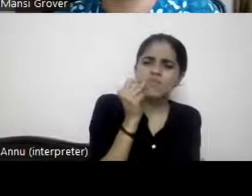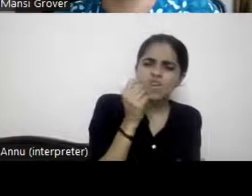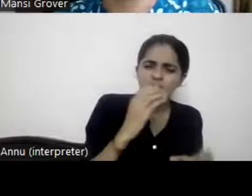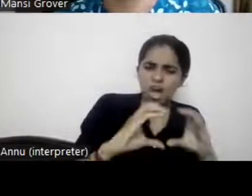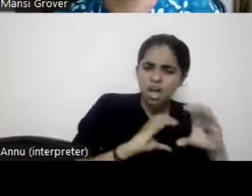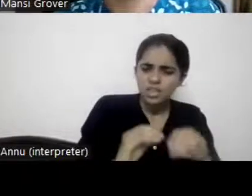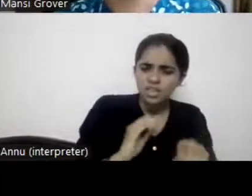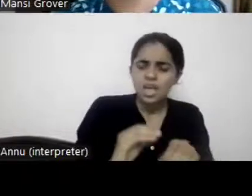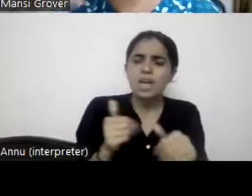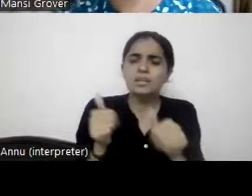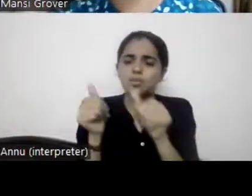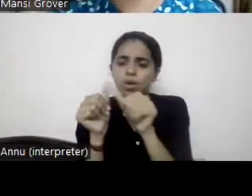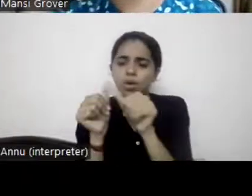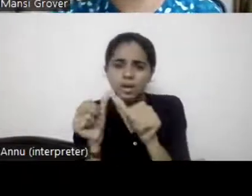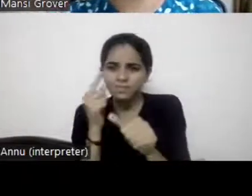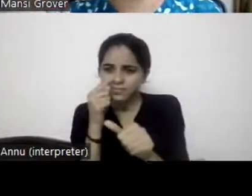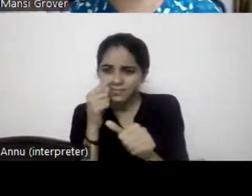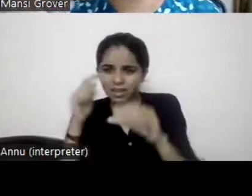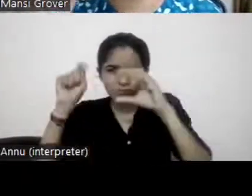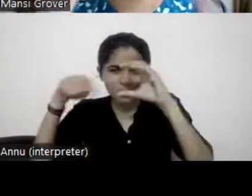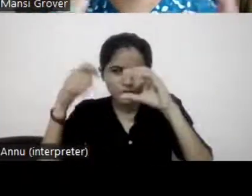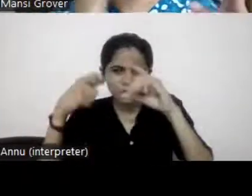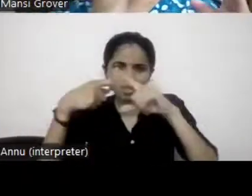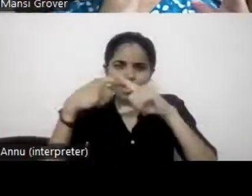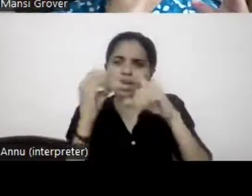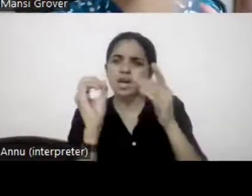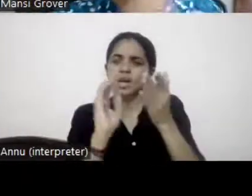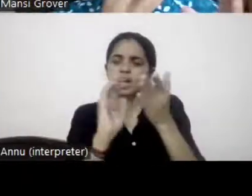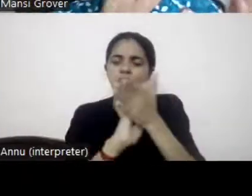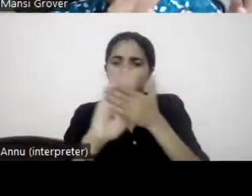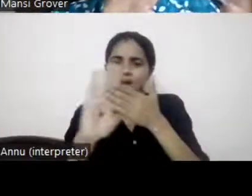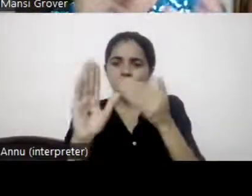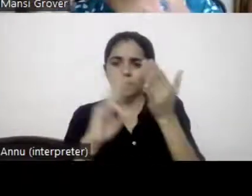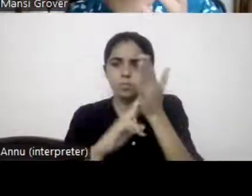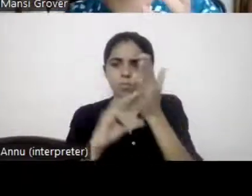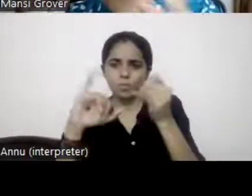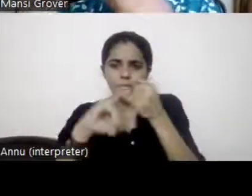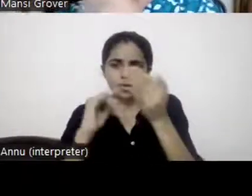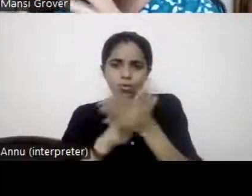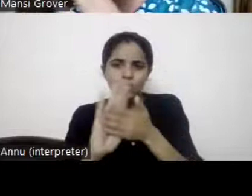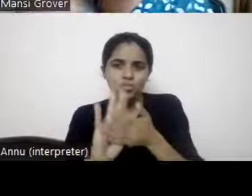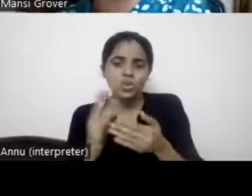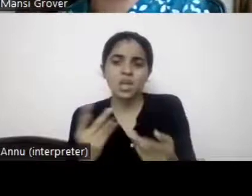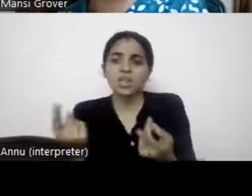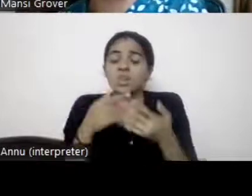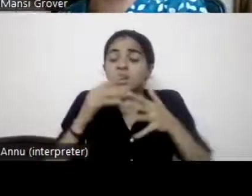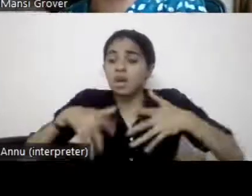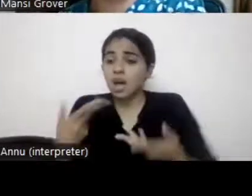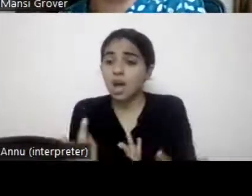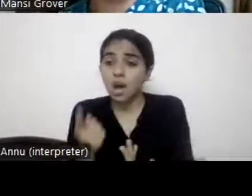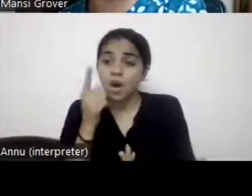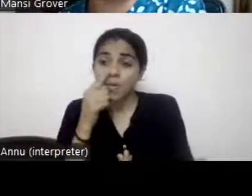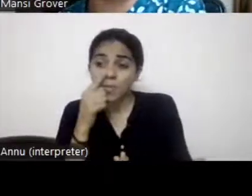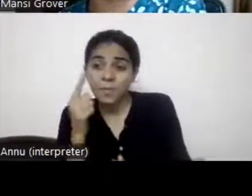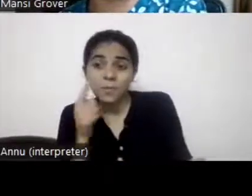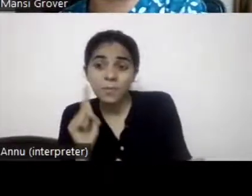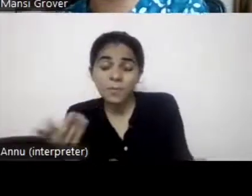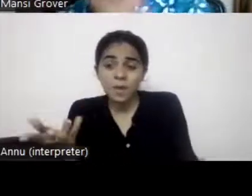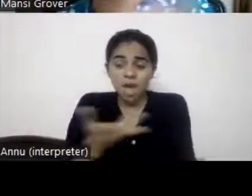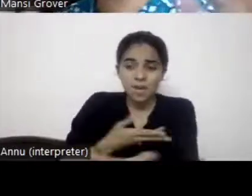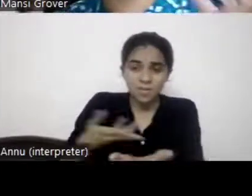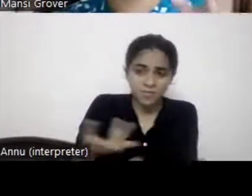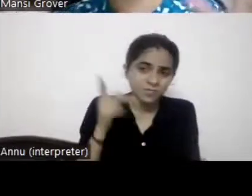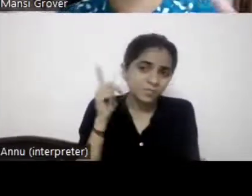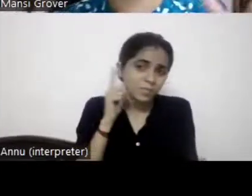shares with her mother. And there's this scene where, Flavie and Joseph meets Raj's parents who are hearing